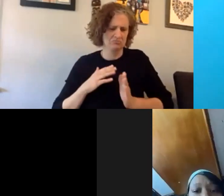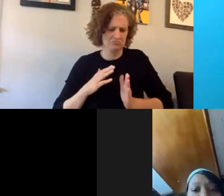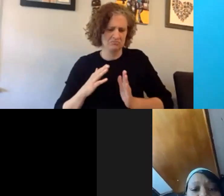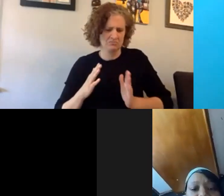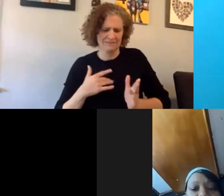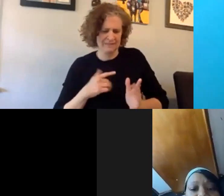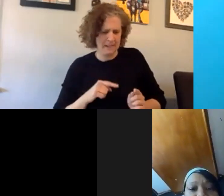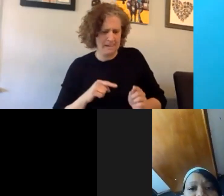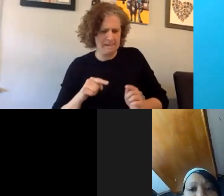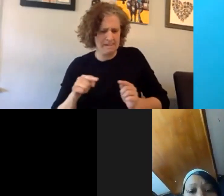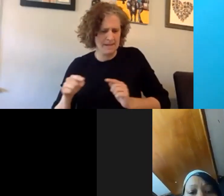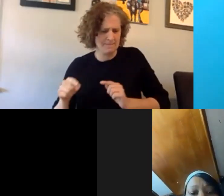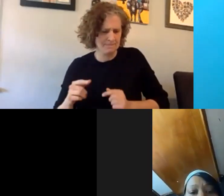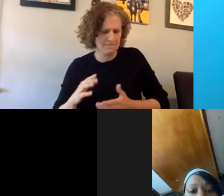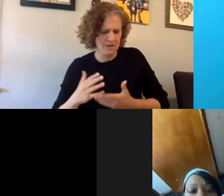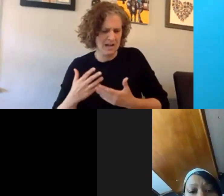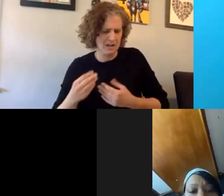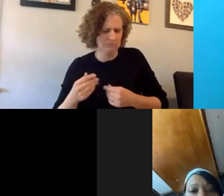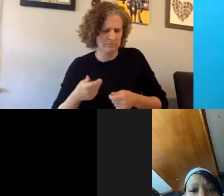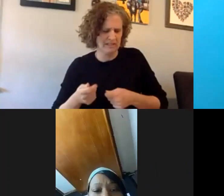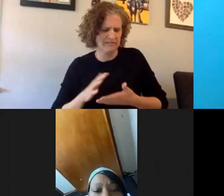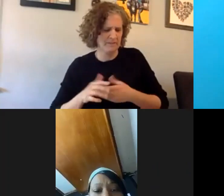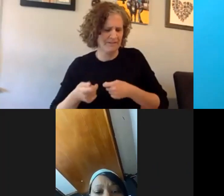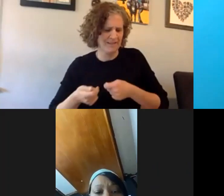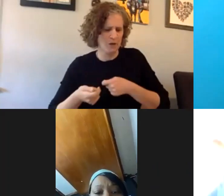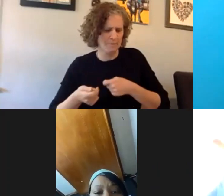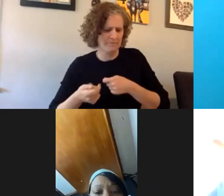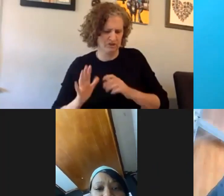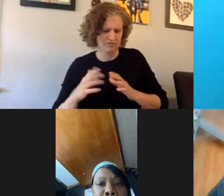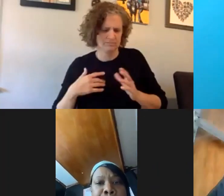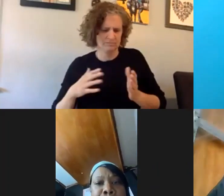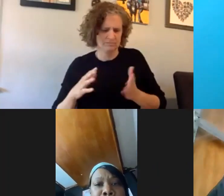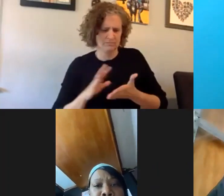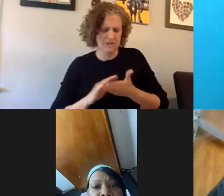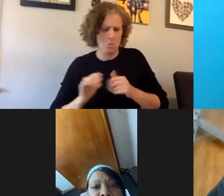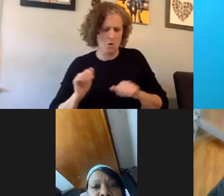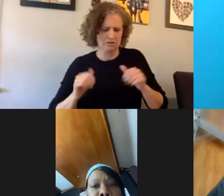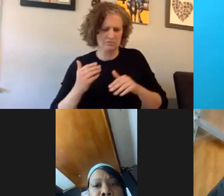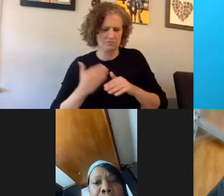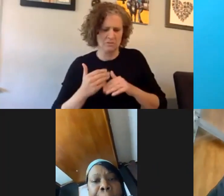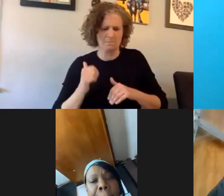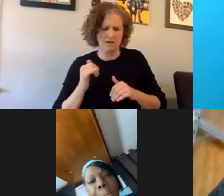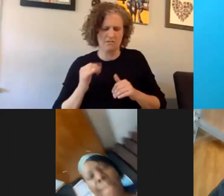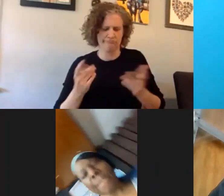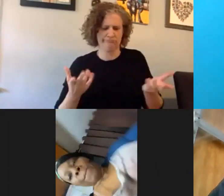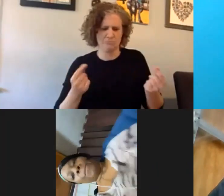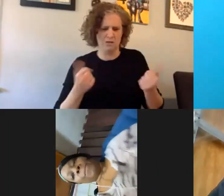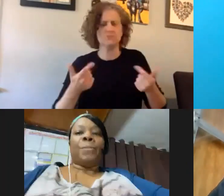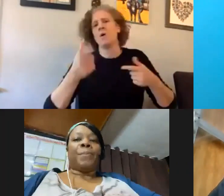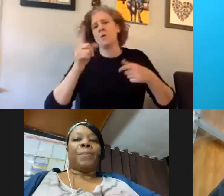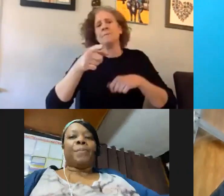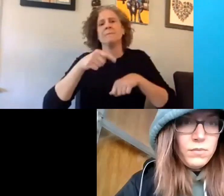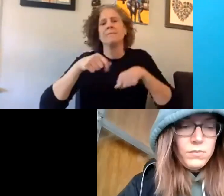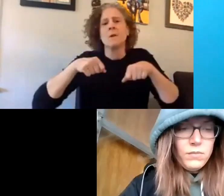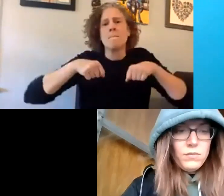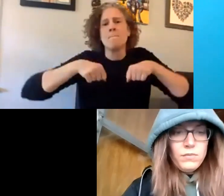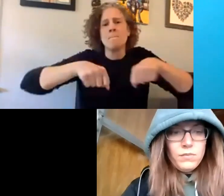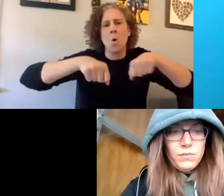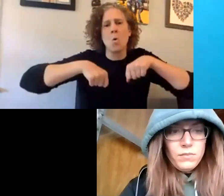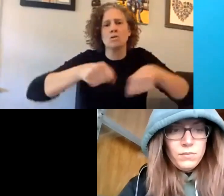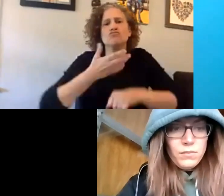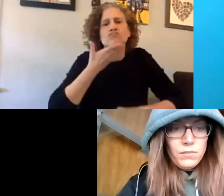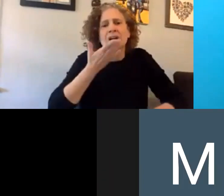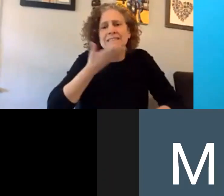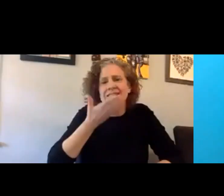TV. Okay, we did online school. Let's see, let me see what else is in my notes. Cleaning, vacuuming, we did that. Washing windows, what